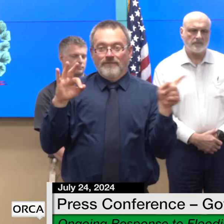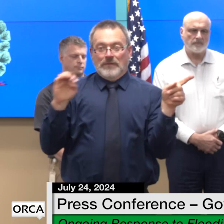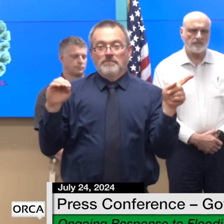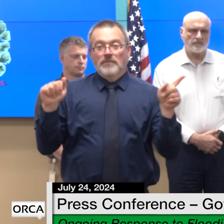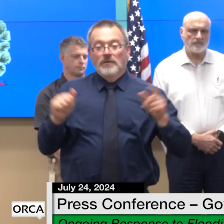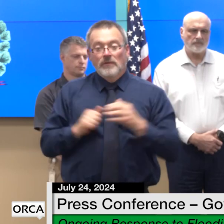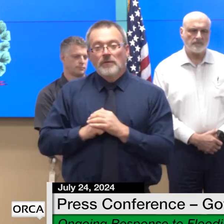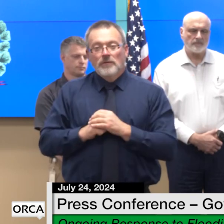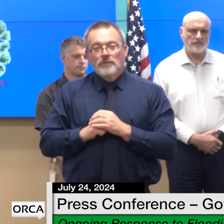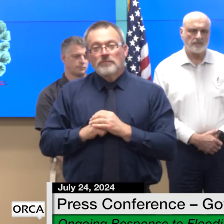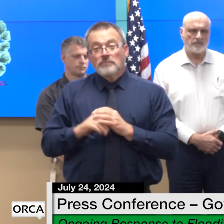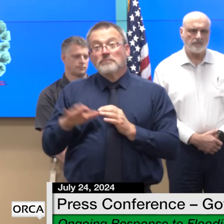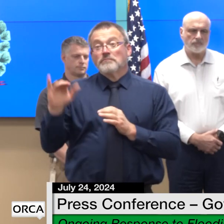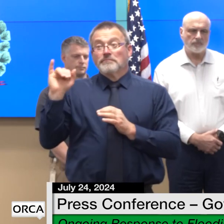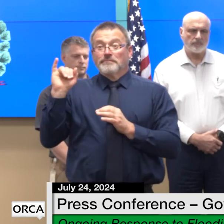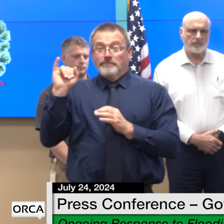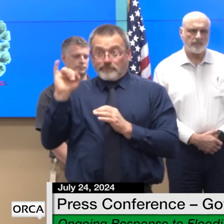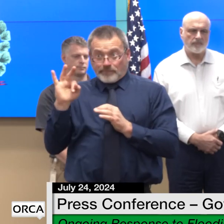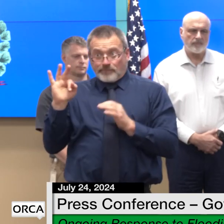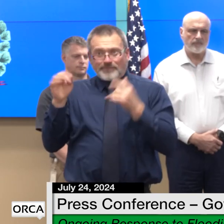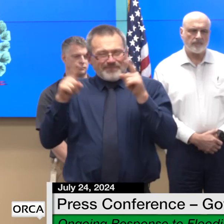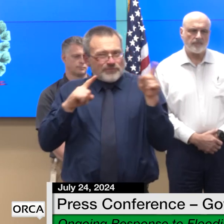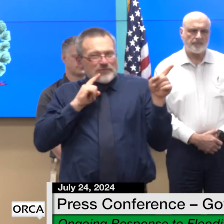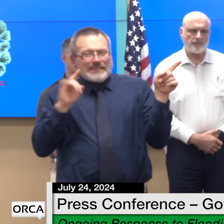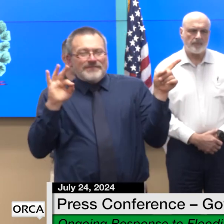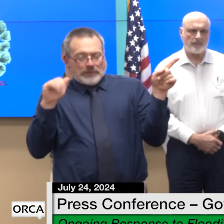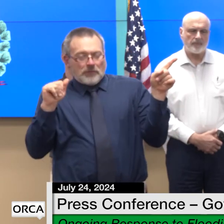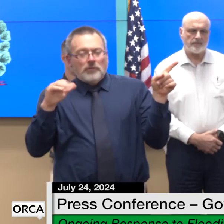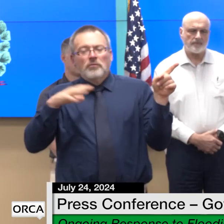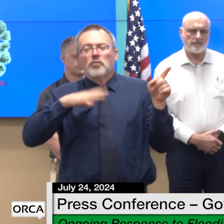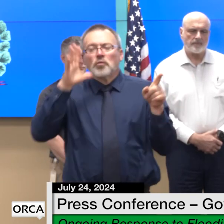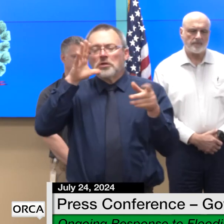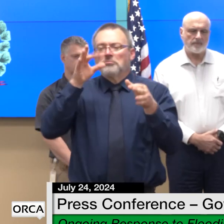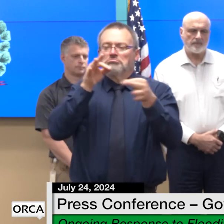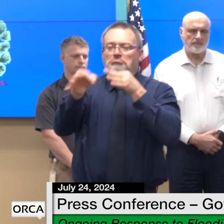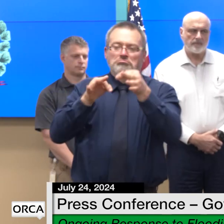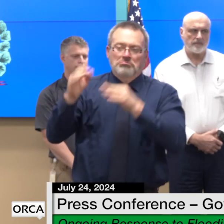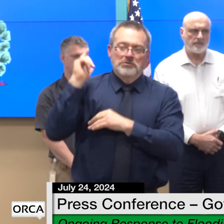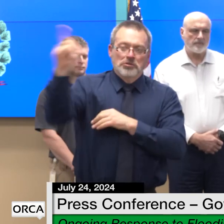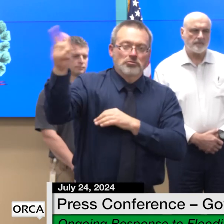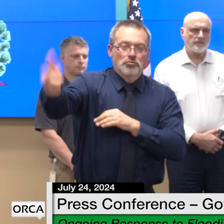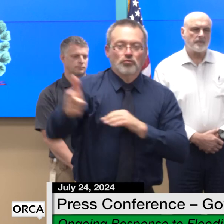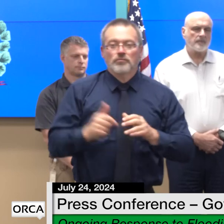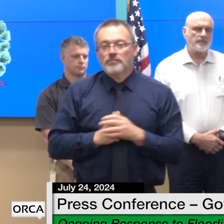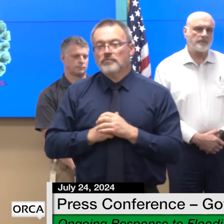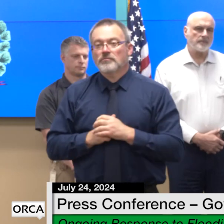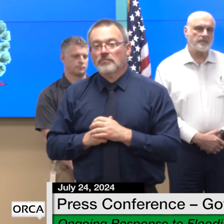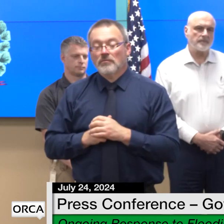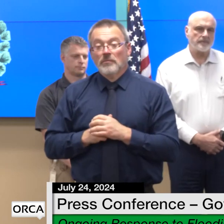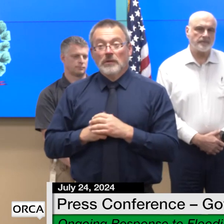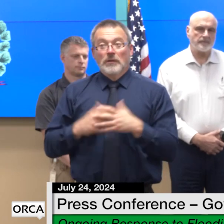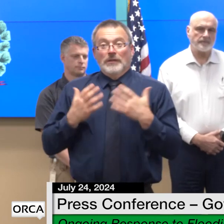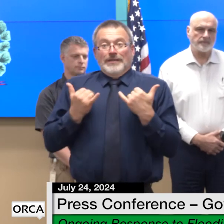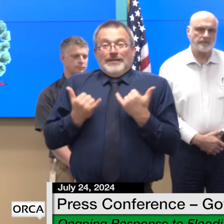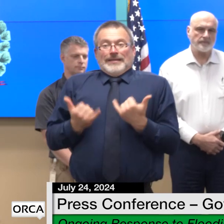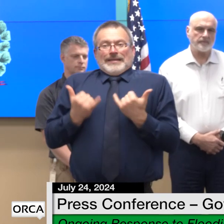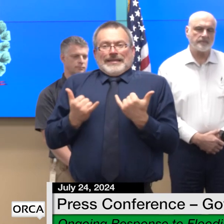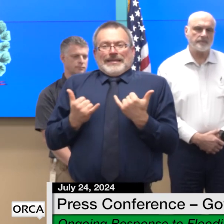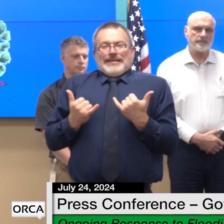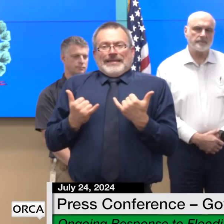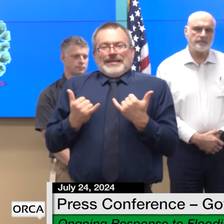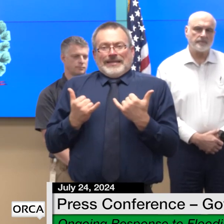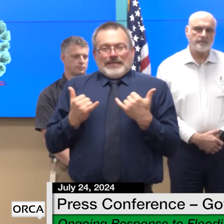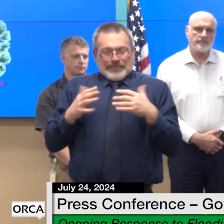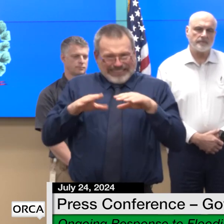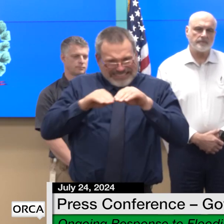information if and when that happens. For now, I just want to ensure that we are spreading the word that a